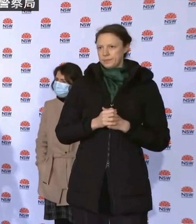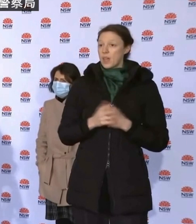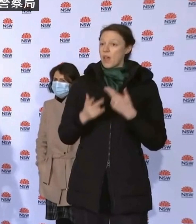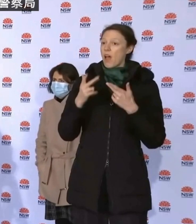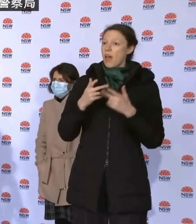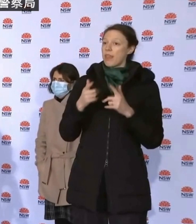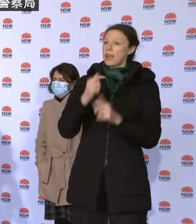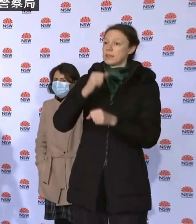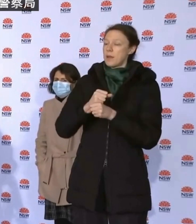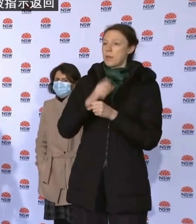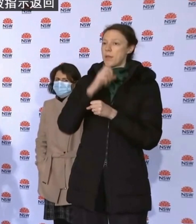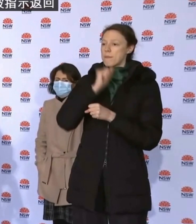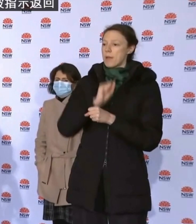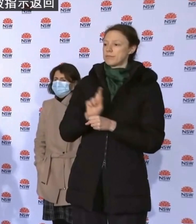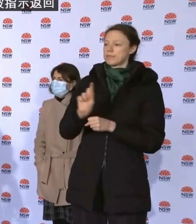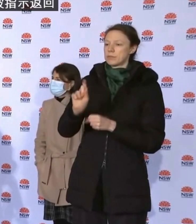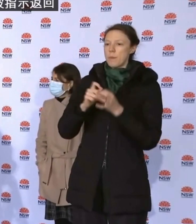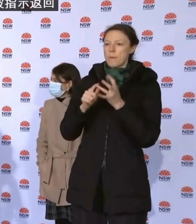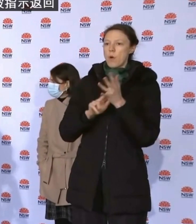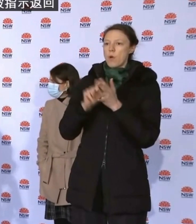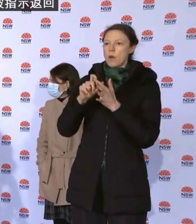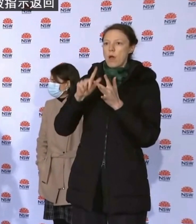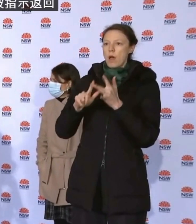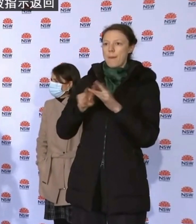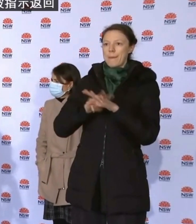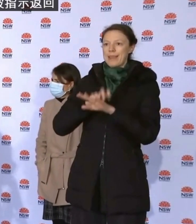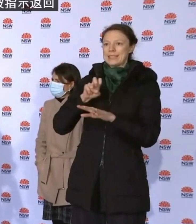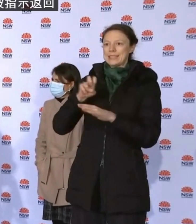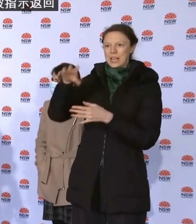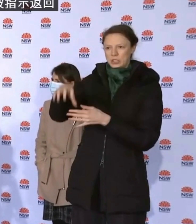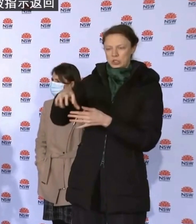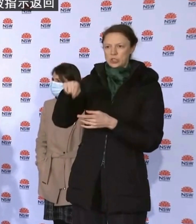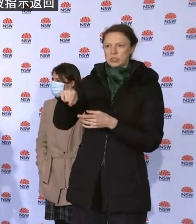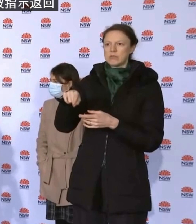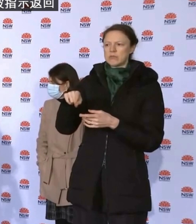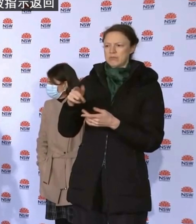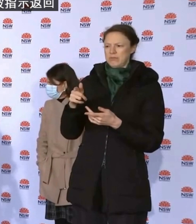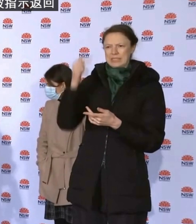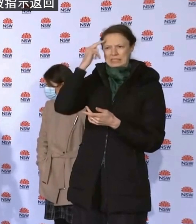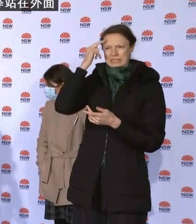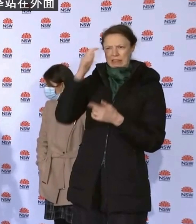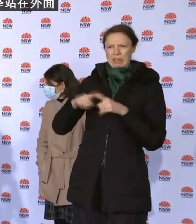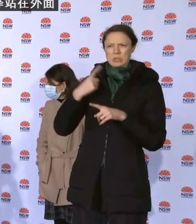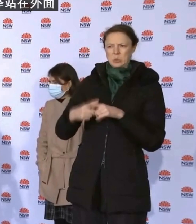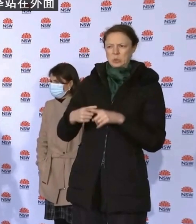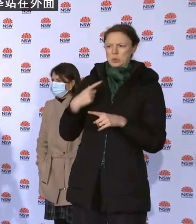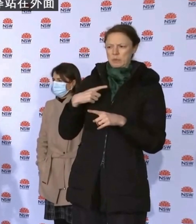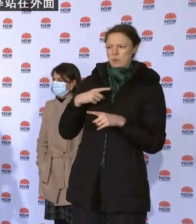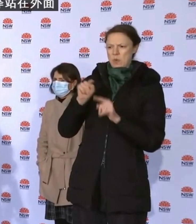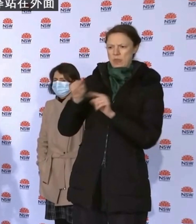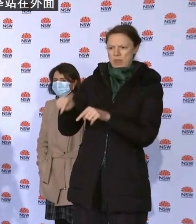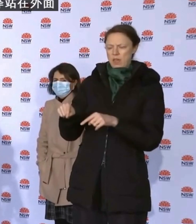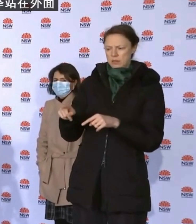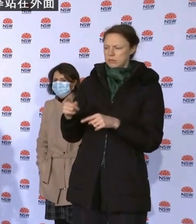Bondi Police Station with a fairly frivolous excuse to be there. He was directed to return to his home